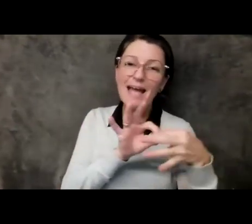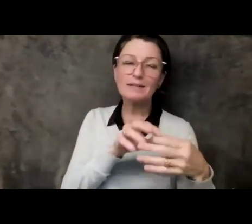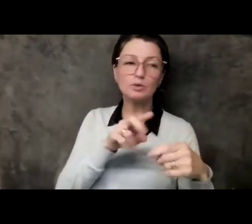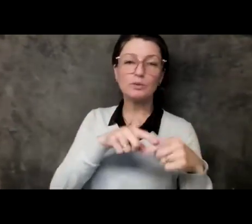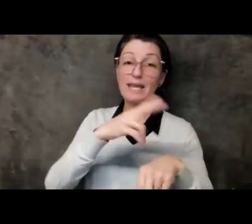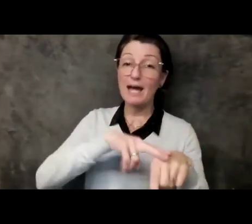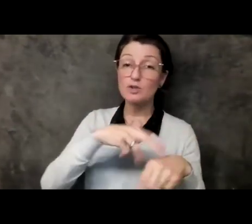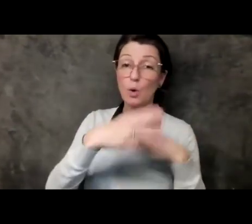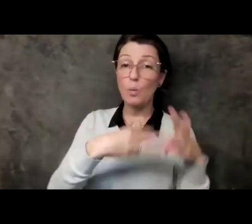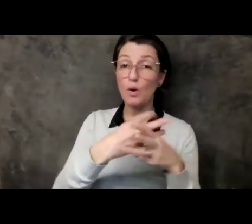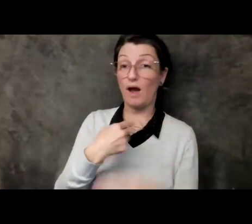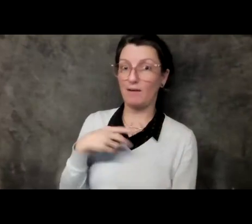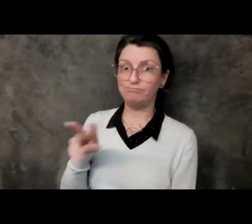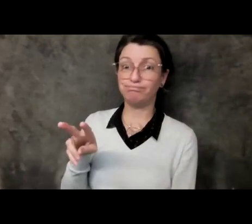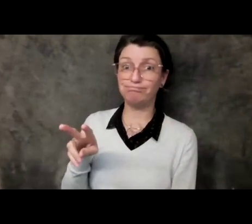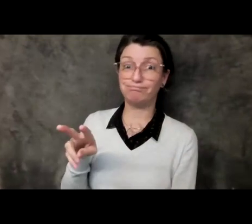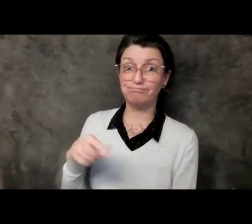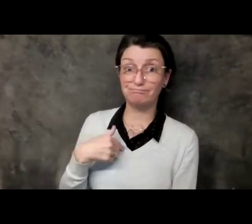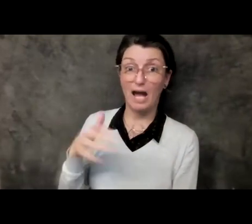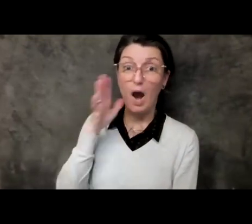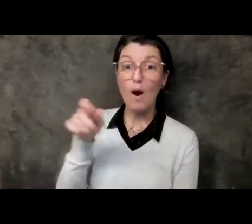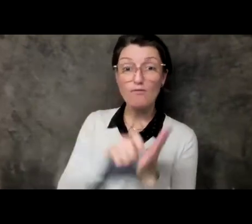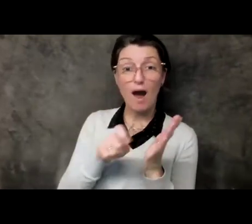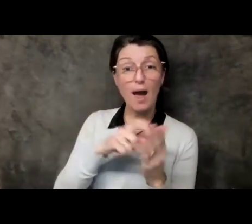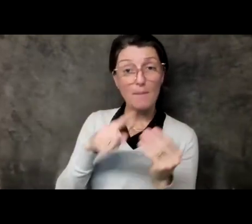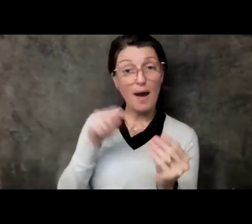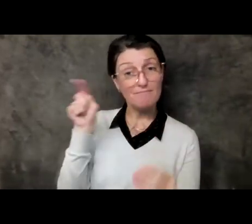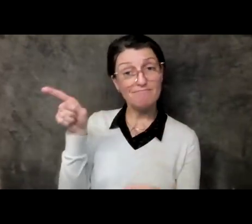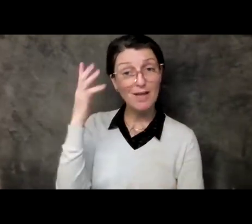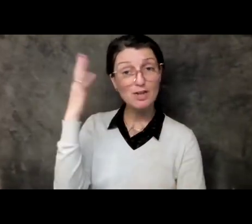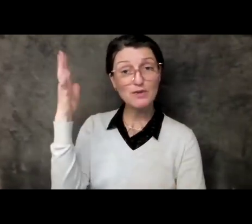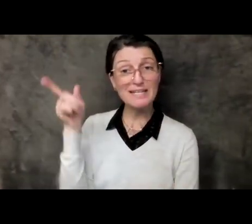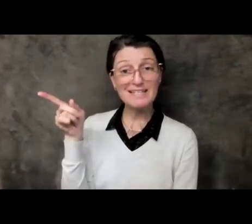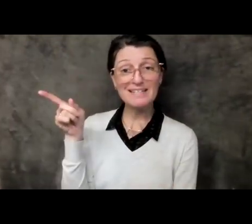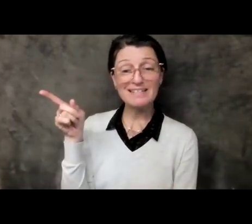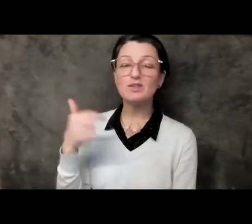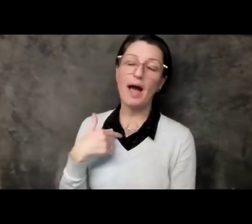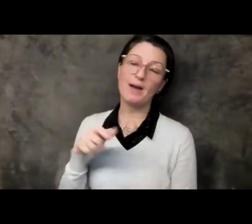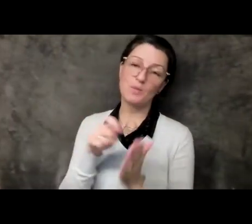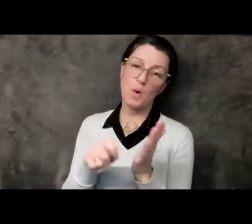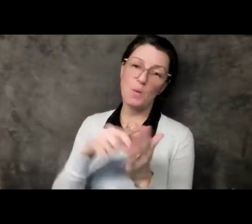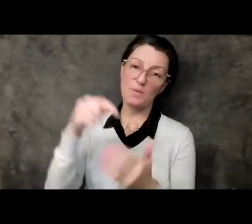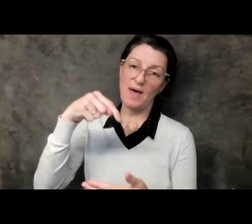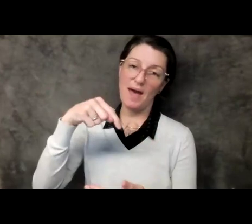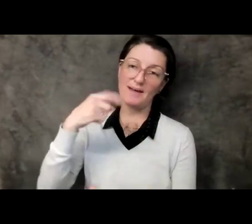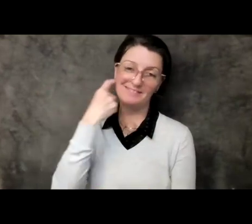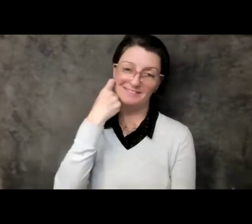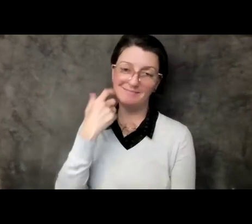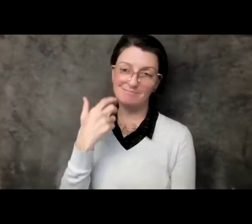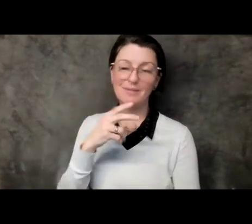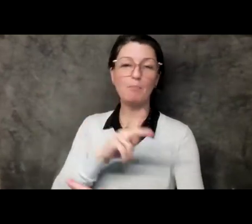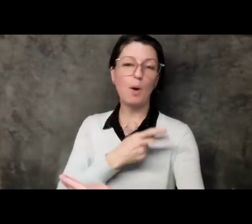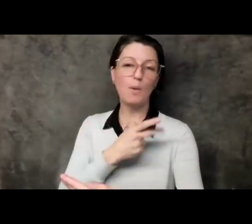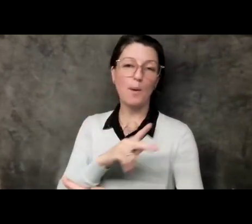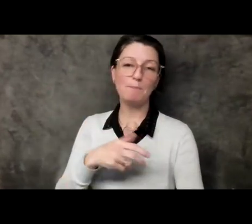like, I know what I'm going to write about. I'm going to write about the tree, right? So I wrote this poem, and then